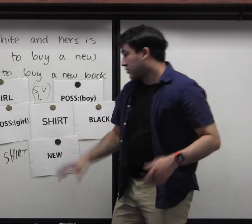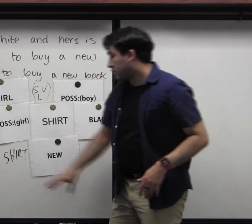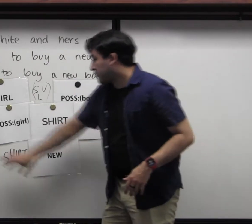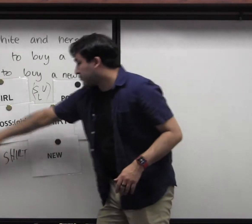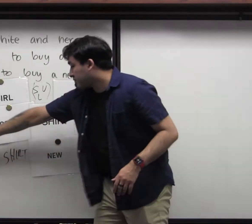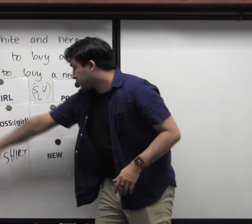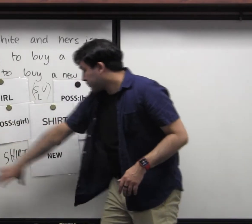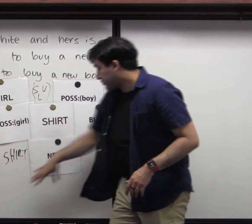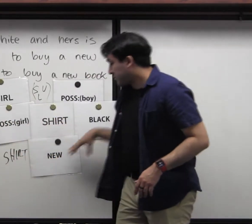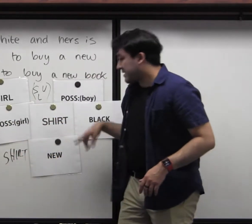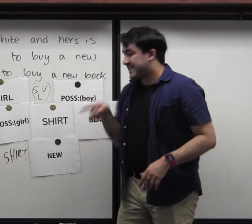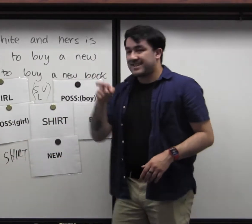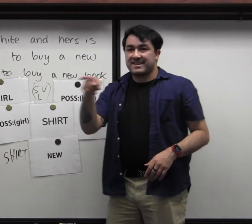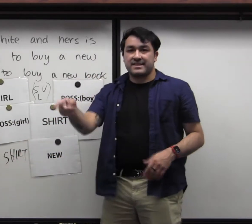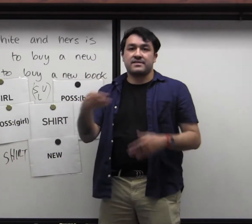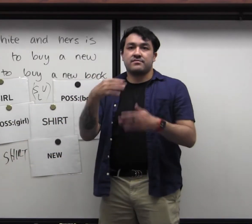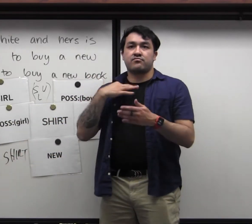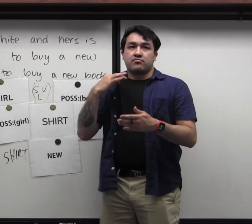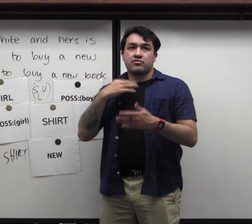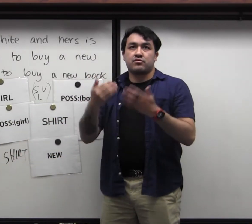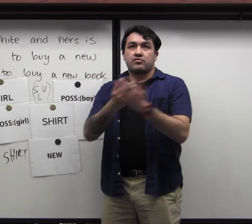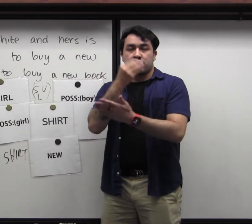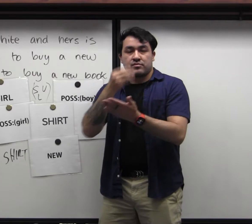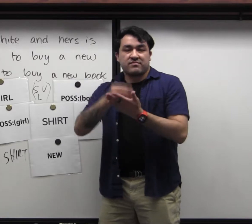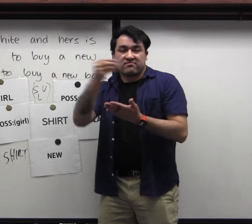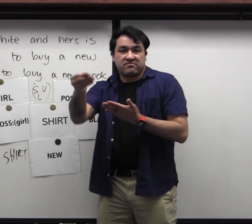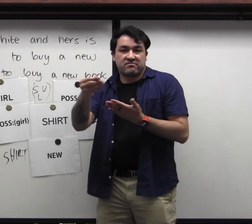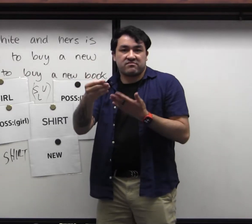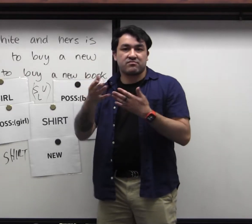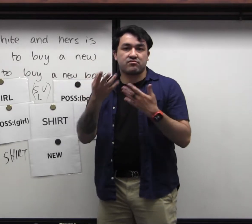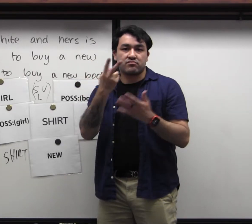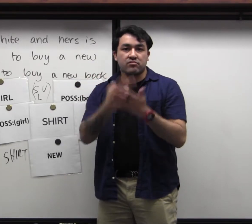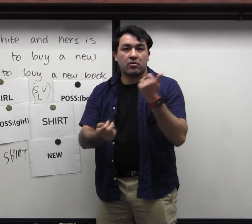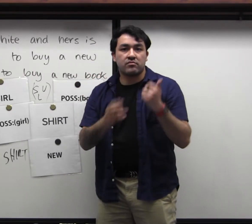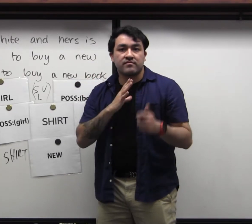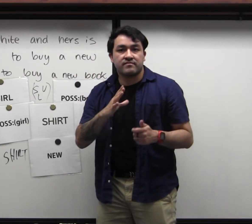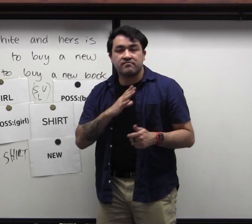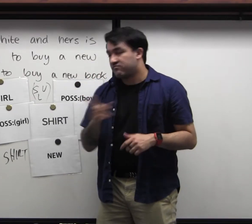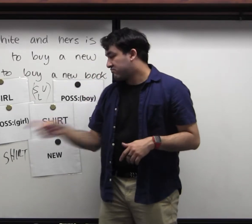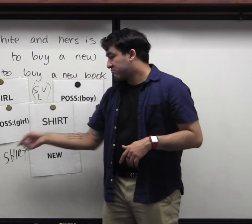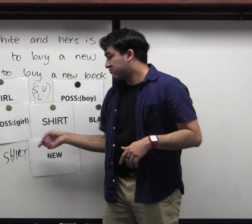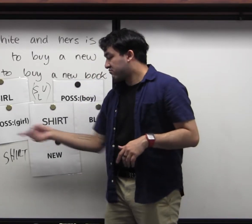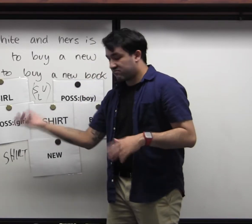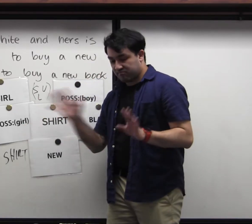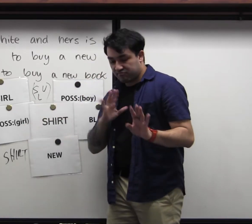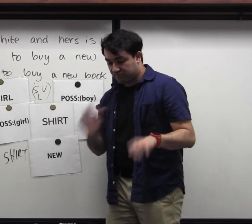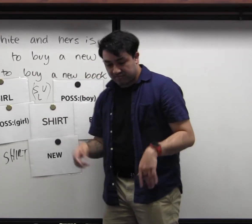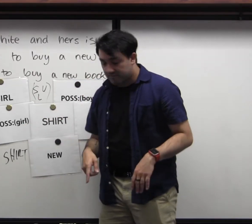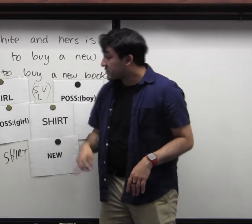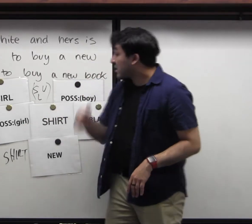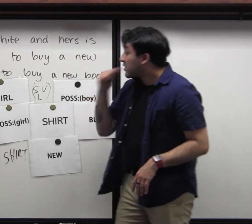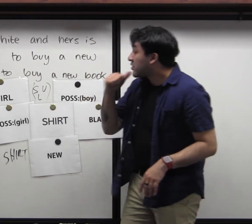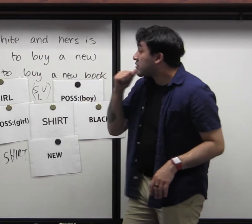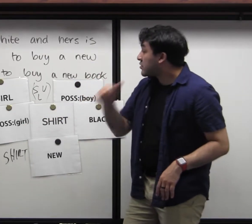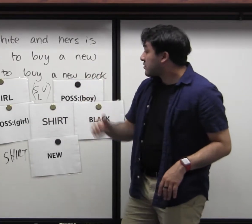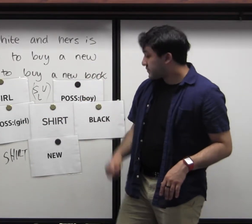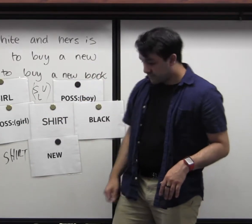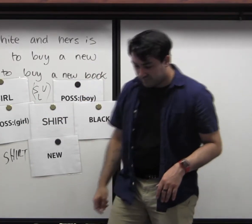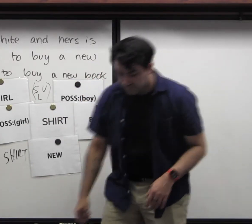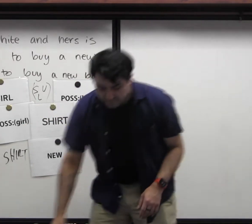it's a shirt first, we put the adjective second. And you could say he, shirt, new buy, it's,